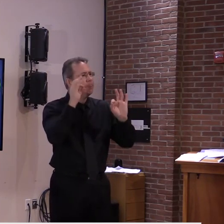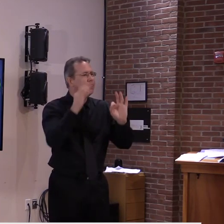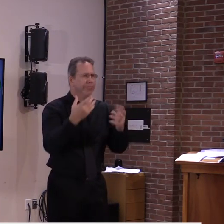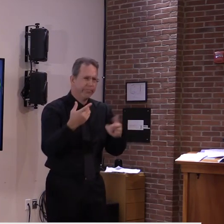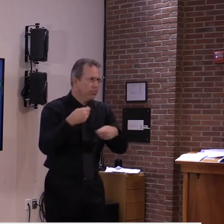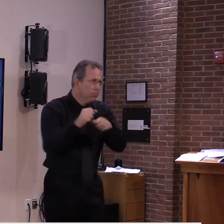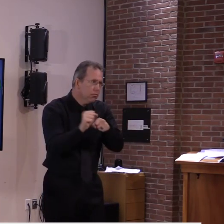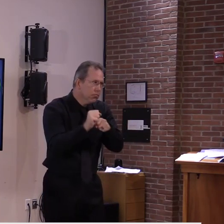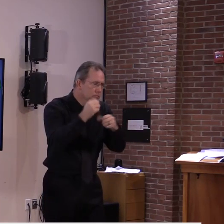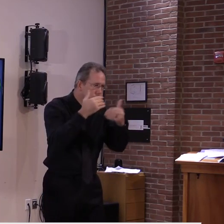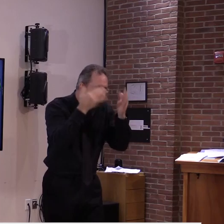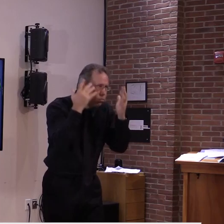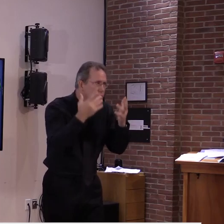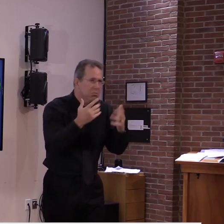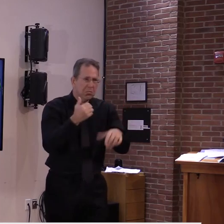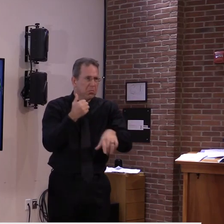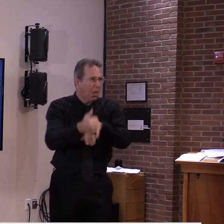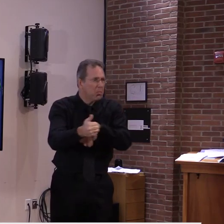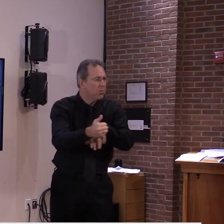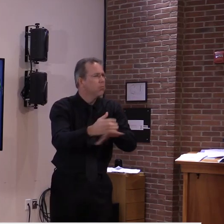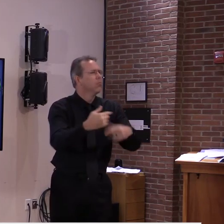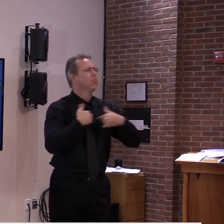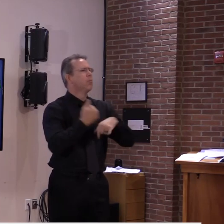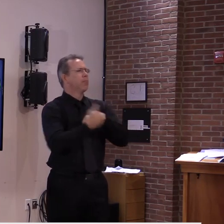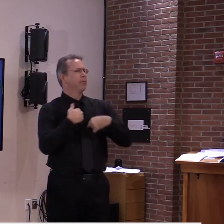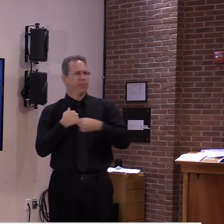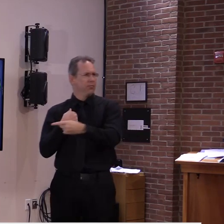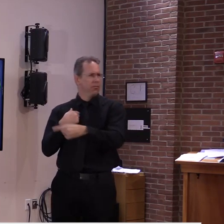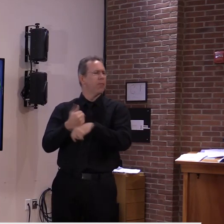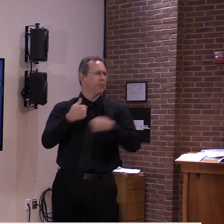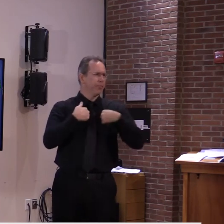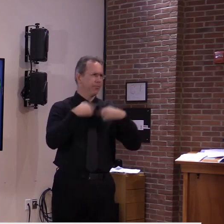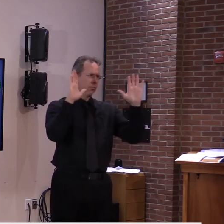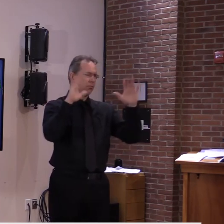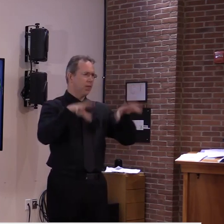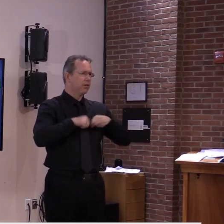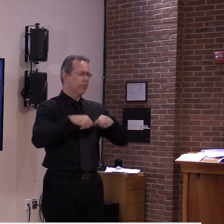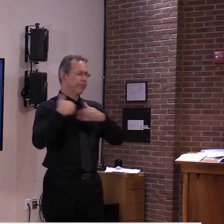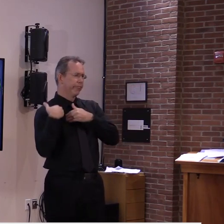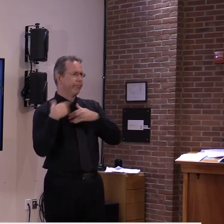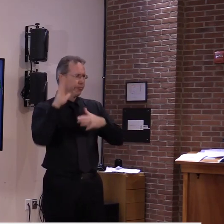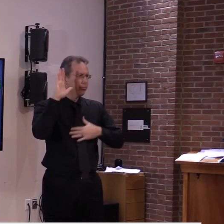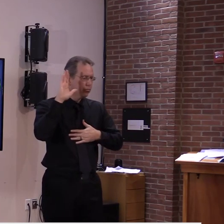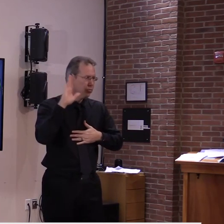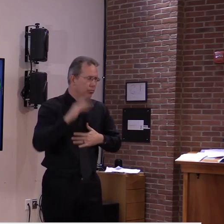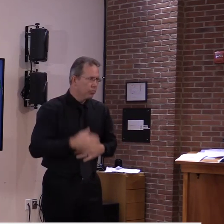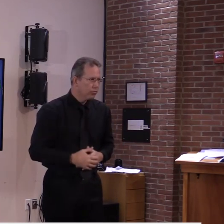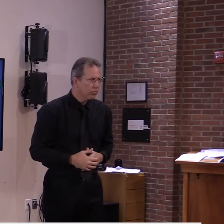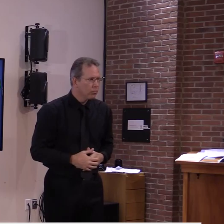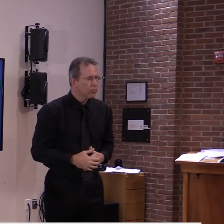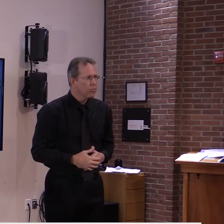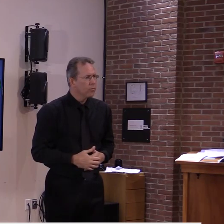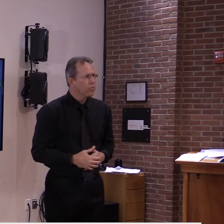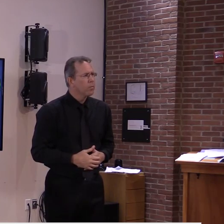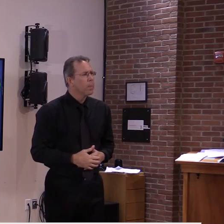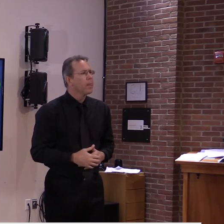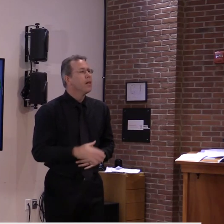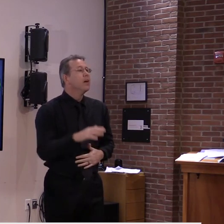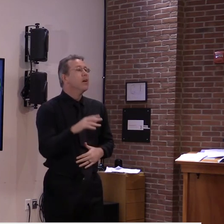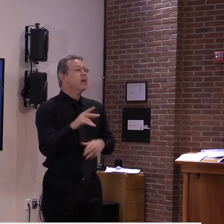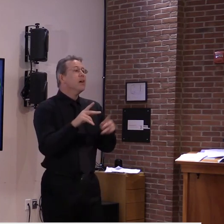this week. But we've got to remember that there's a lot of people right now that are humans,